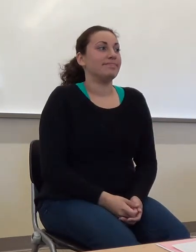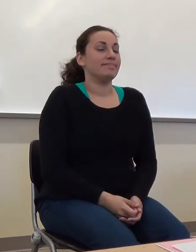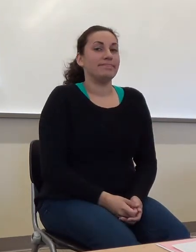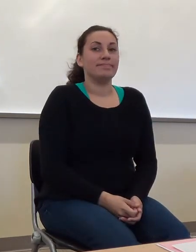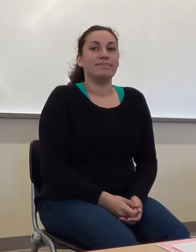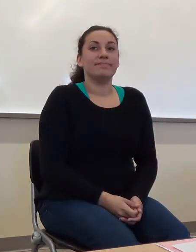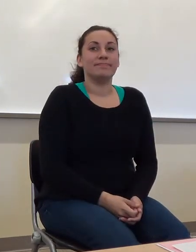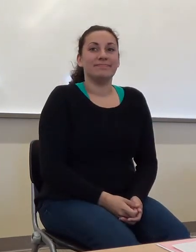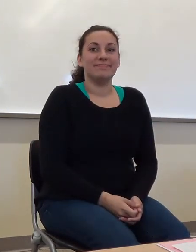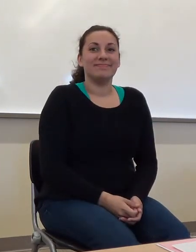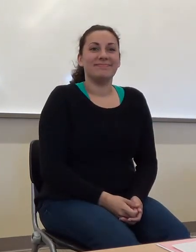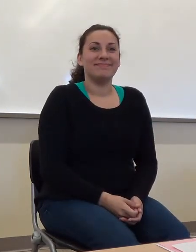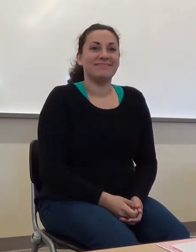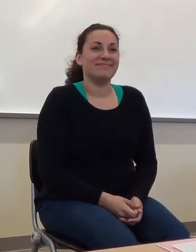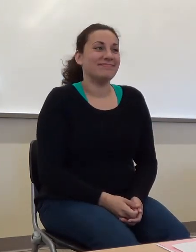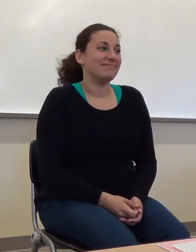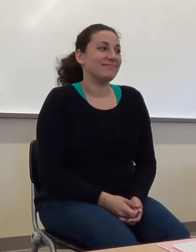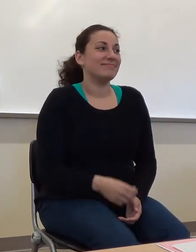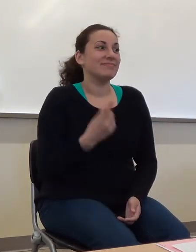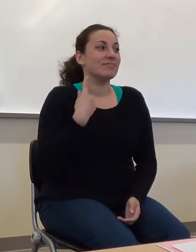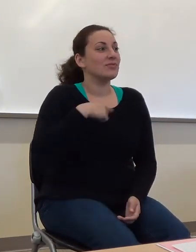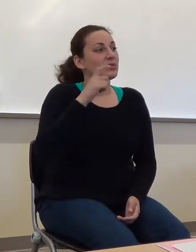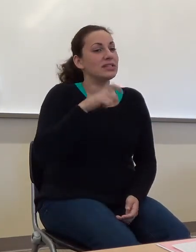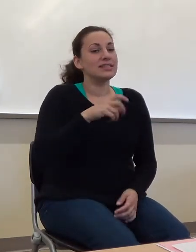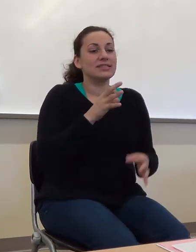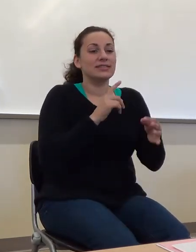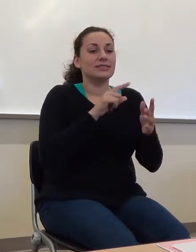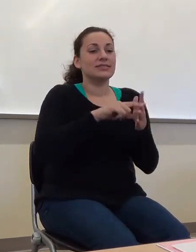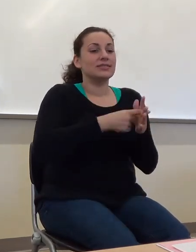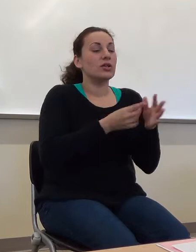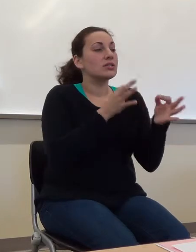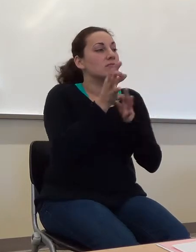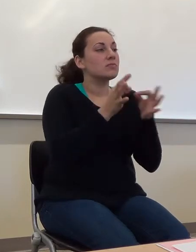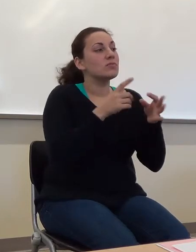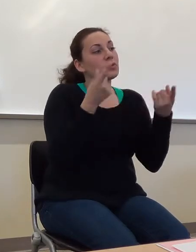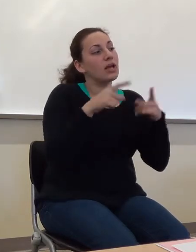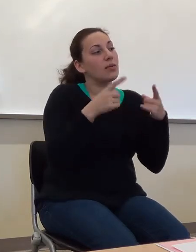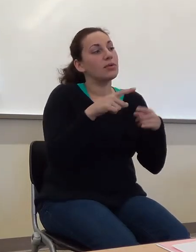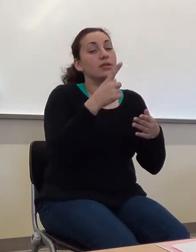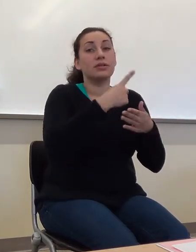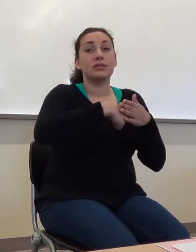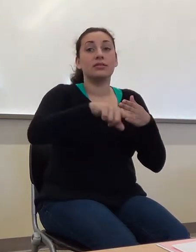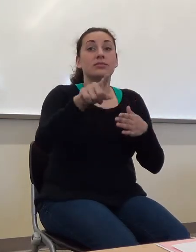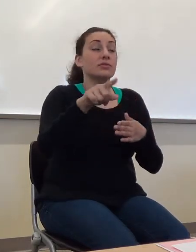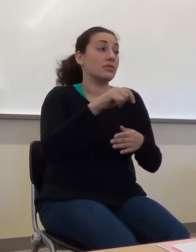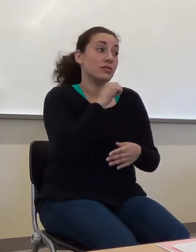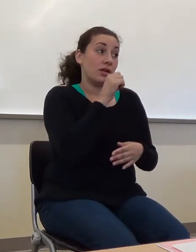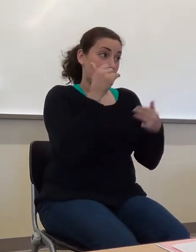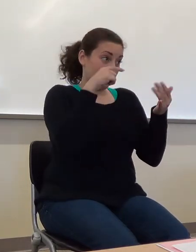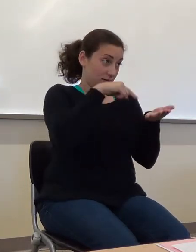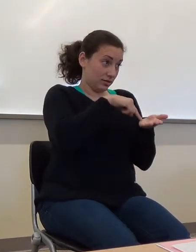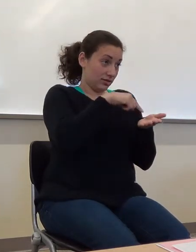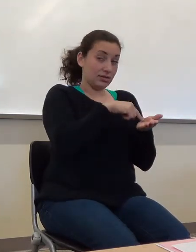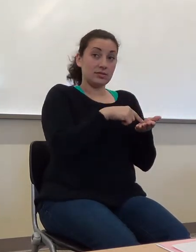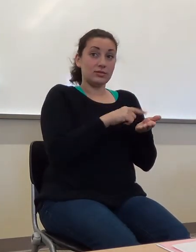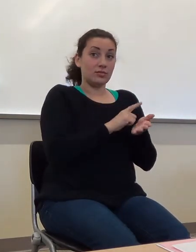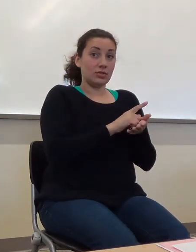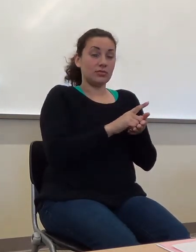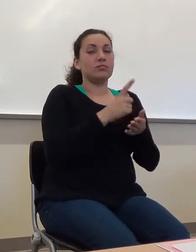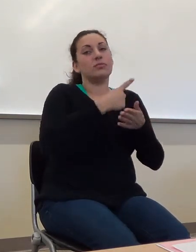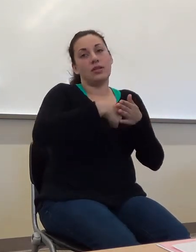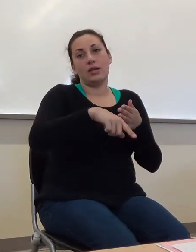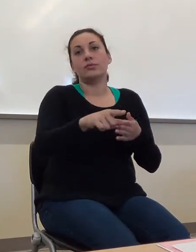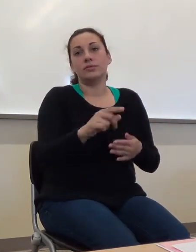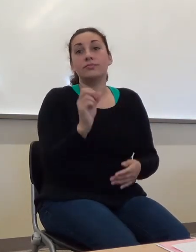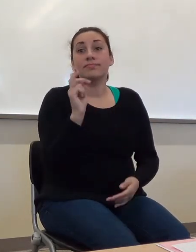So we need to start talking about what's going to happen next week. Not this week, but next week, just kind of a